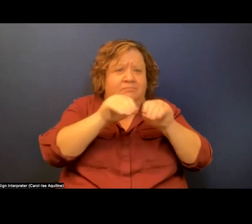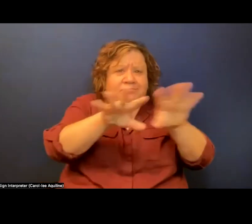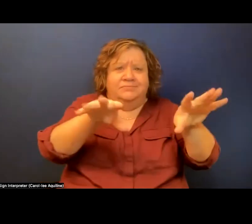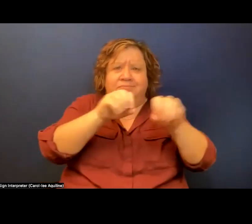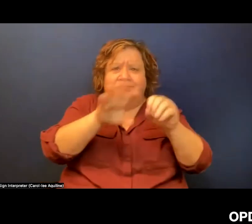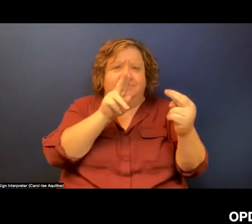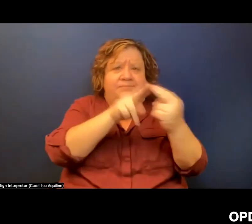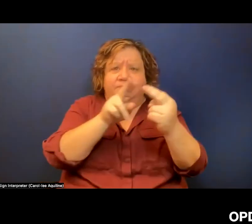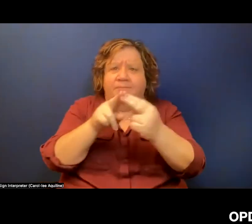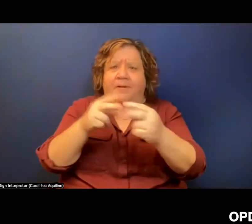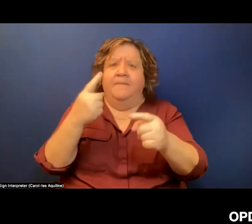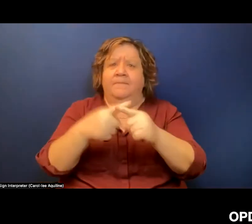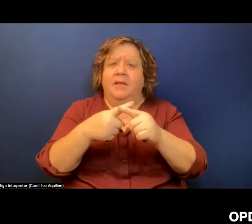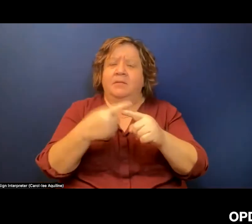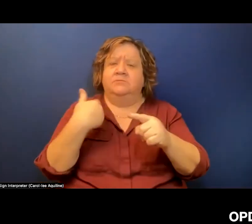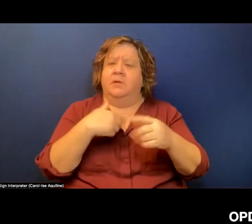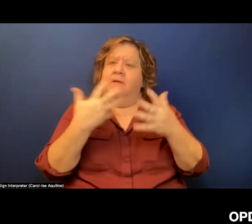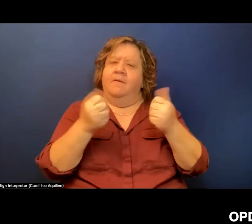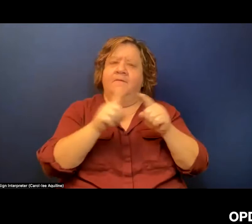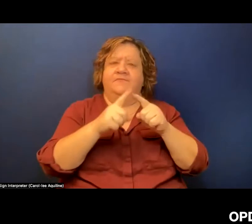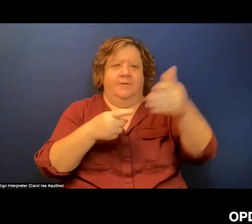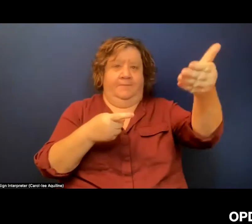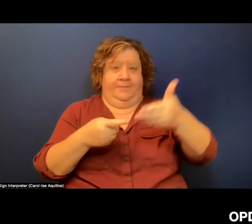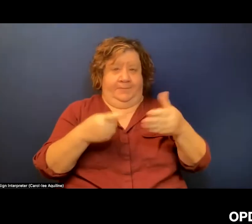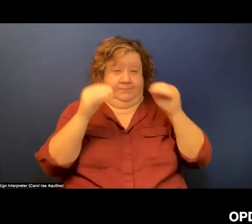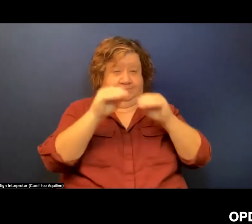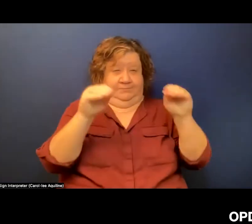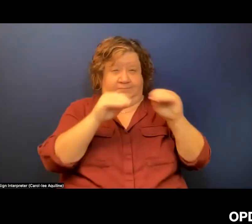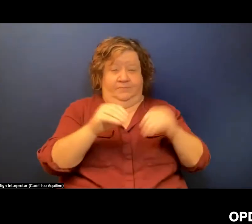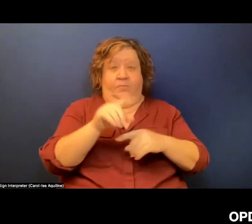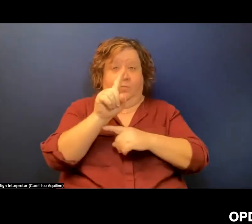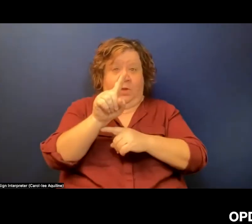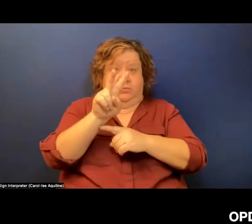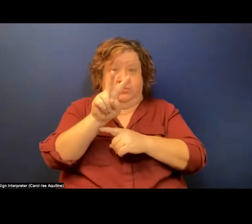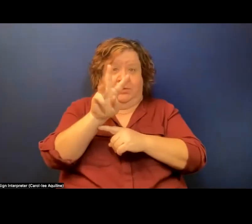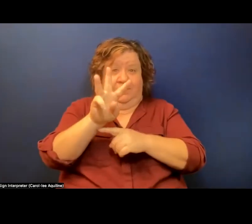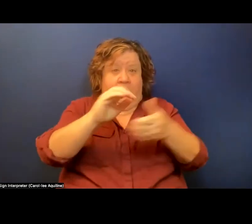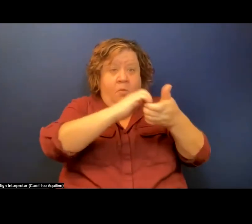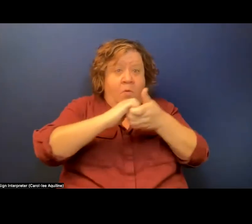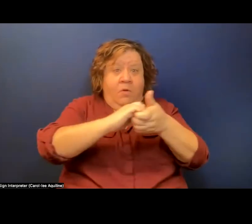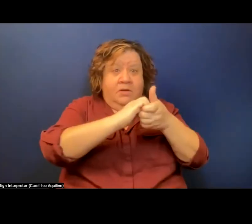of 123 OPD partners participated in the National Action Plan.